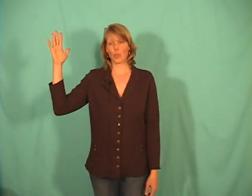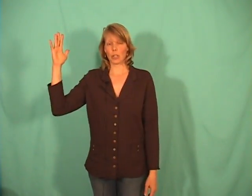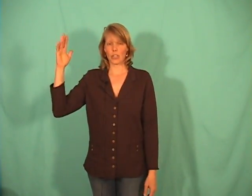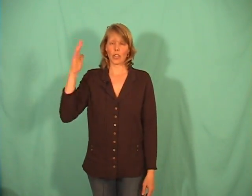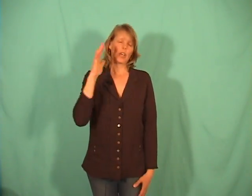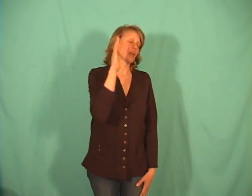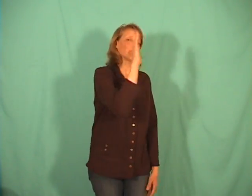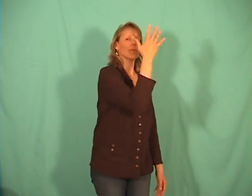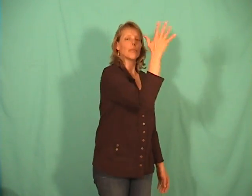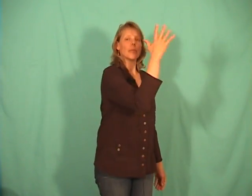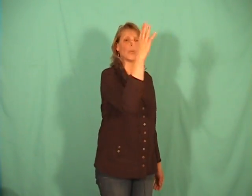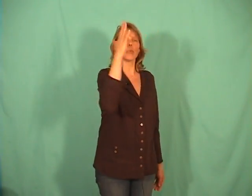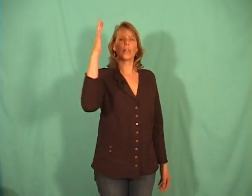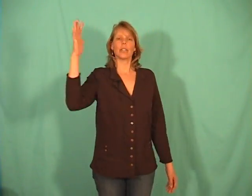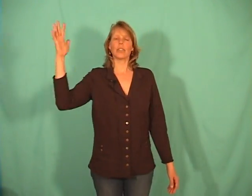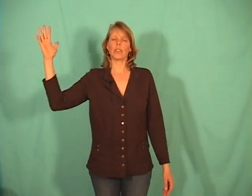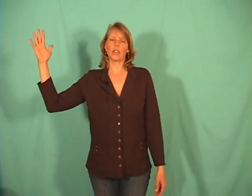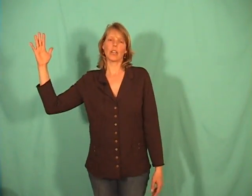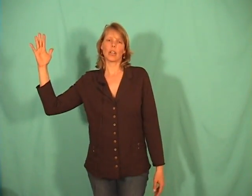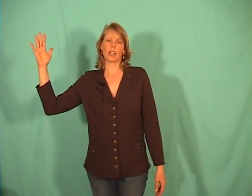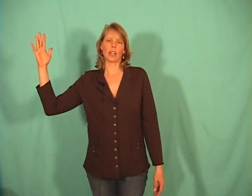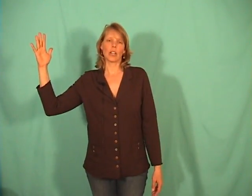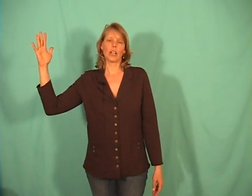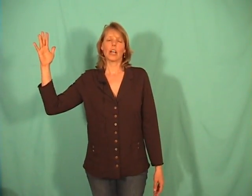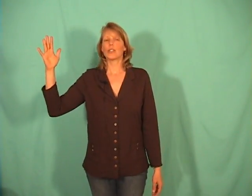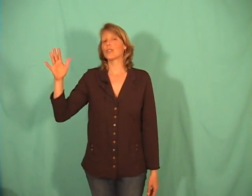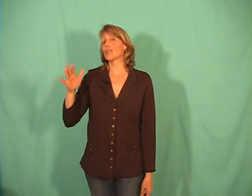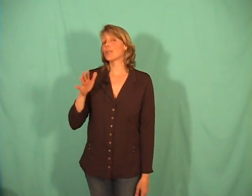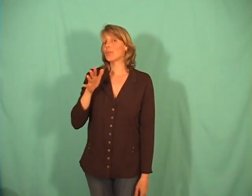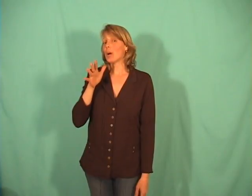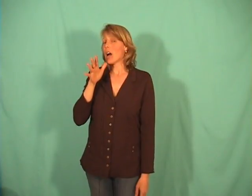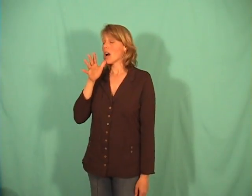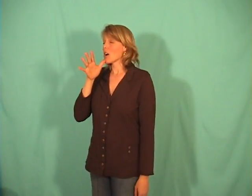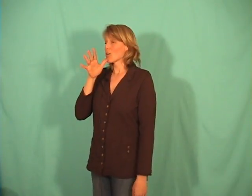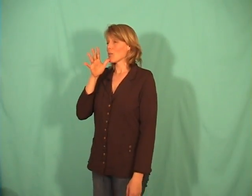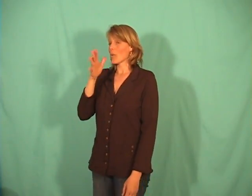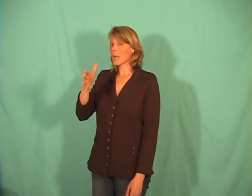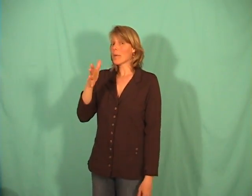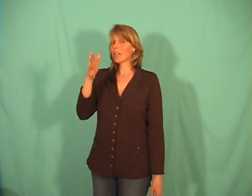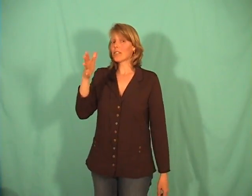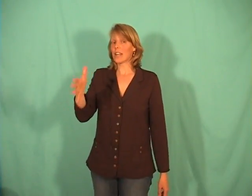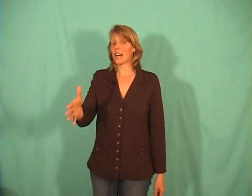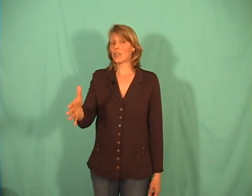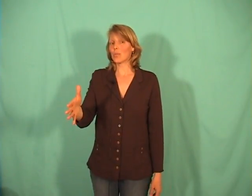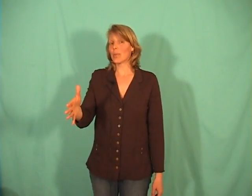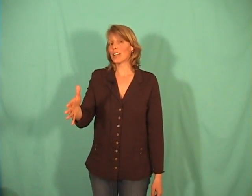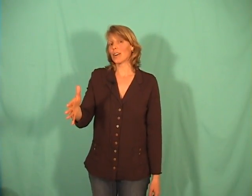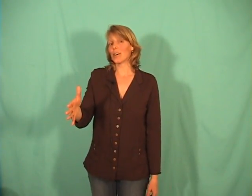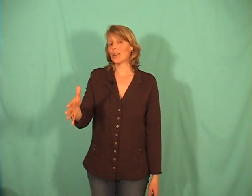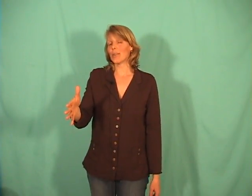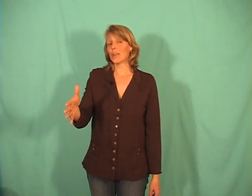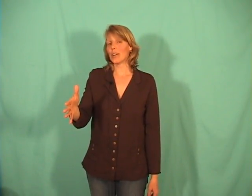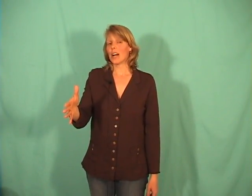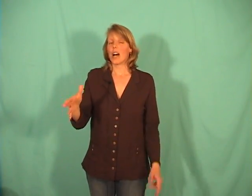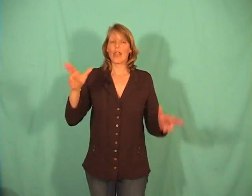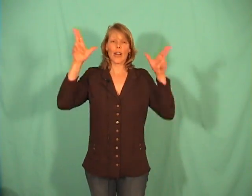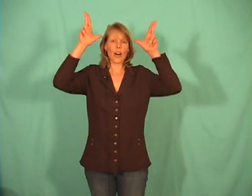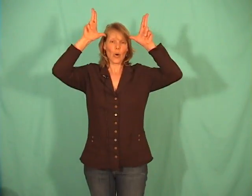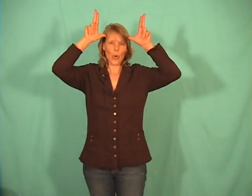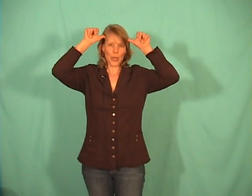woods. Through the woods to grandmother's house we go. The horse